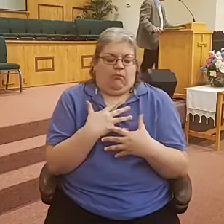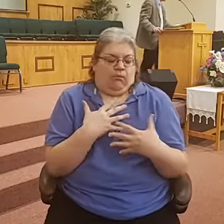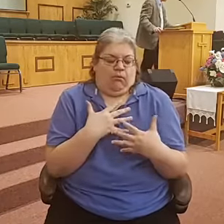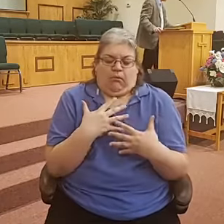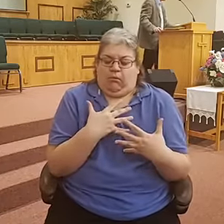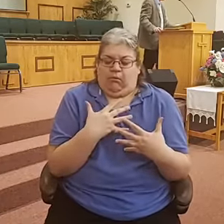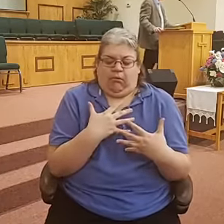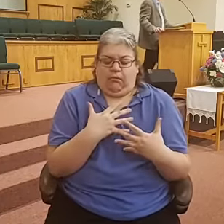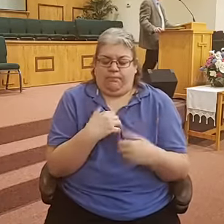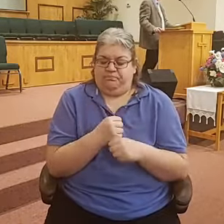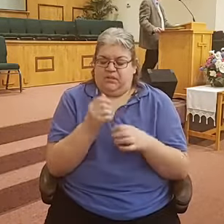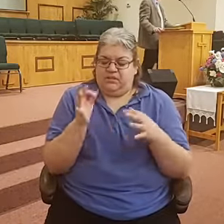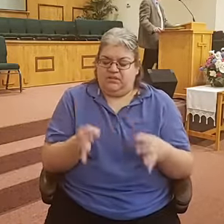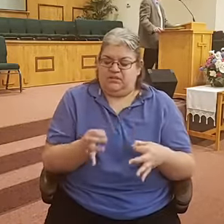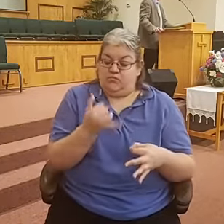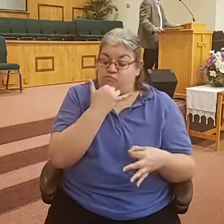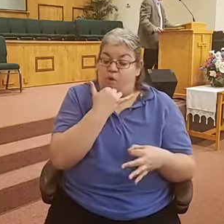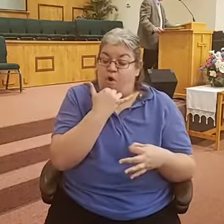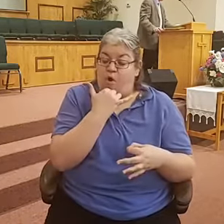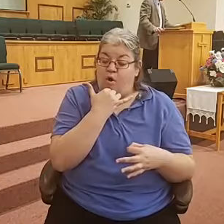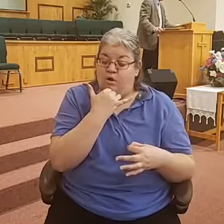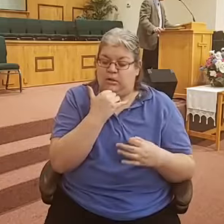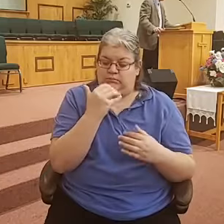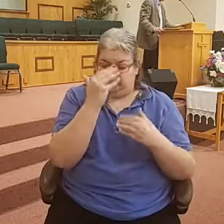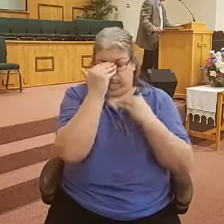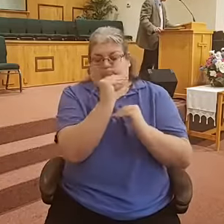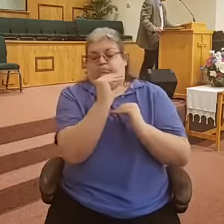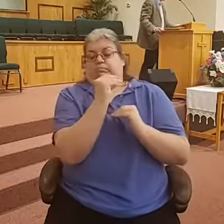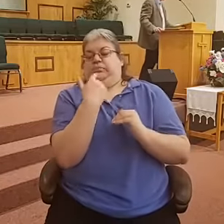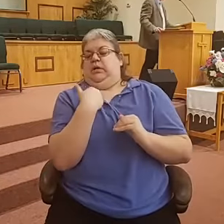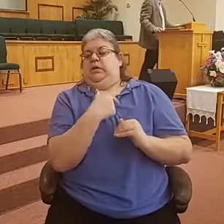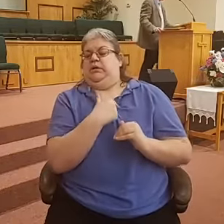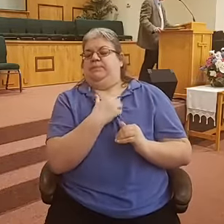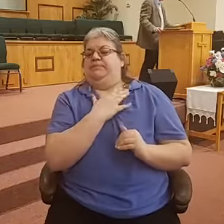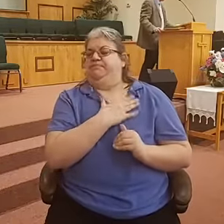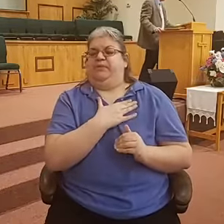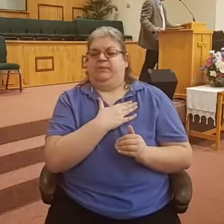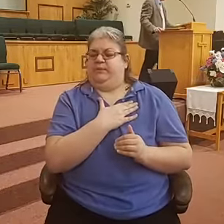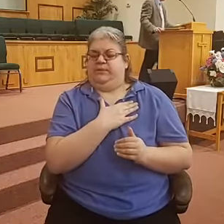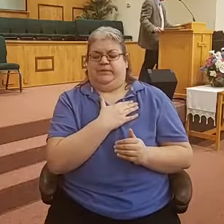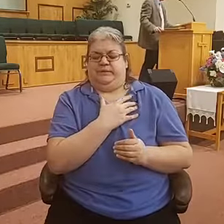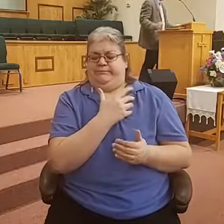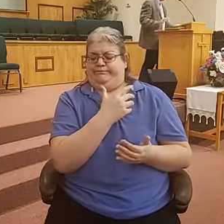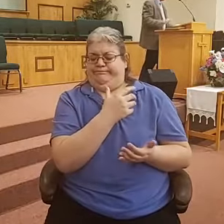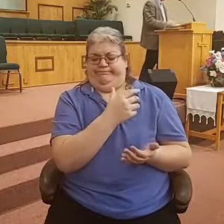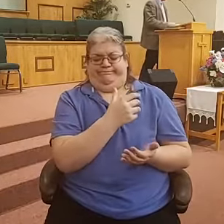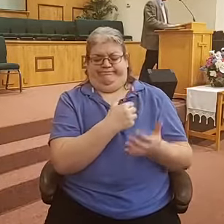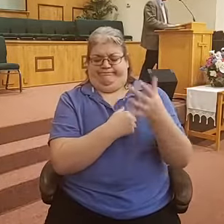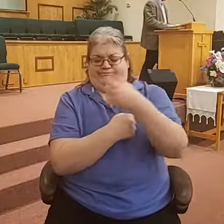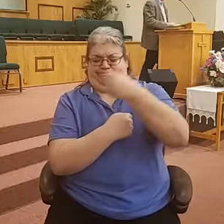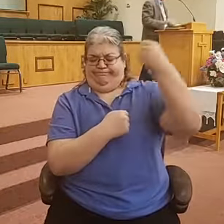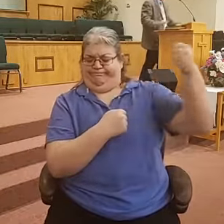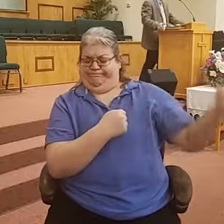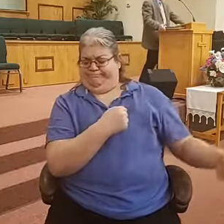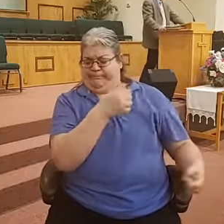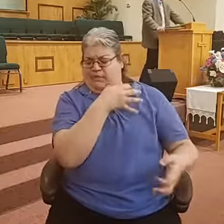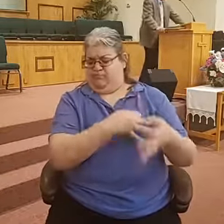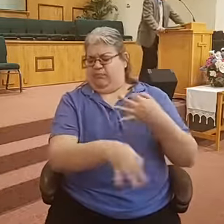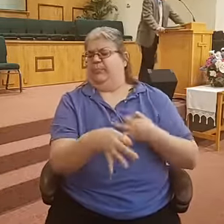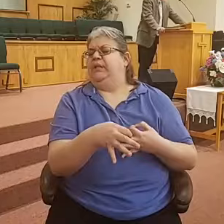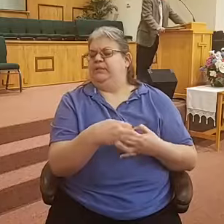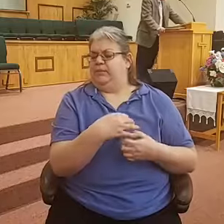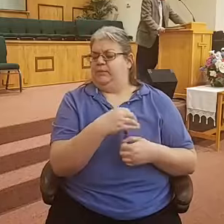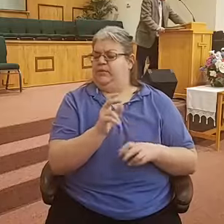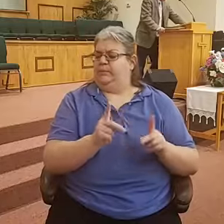that bind us, we pray, Father, that you'd remove them and replace them with people who would make the right decisions. Lord,